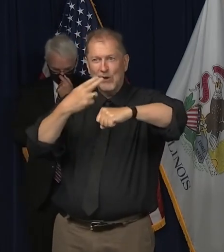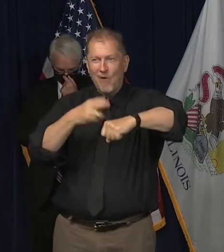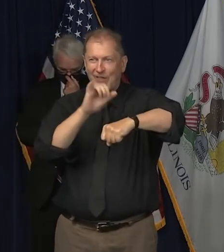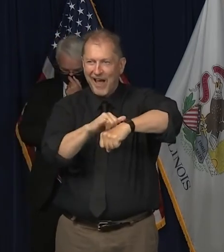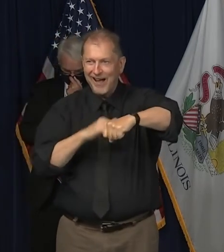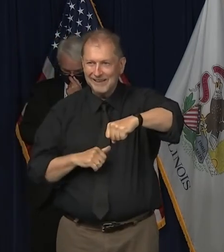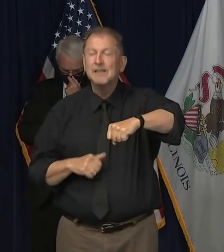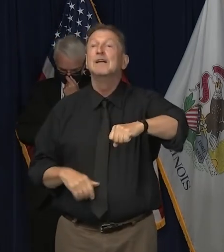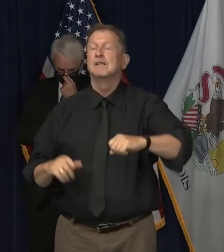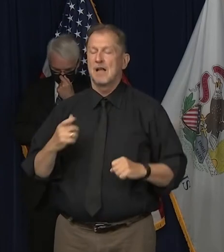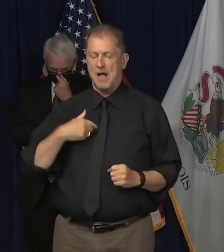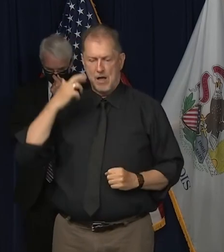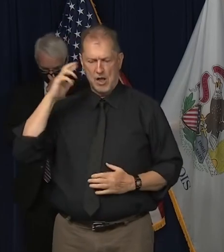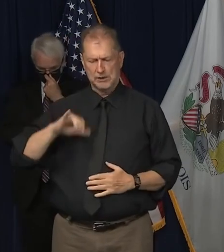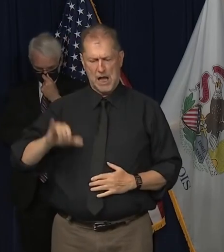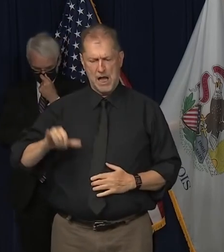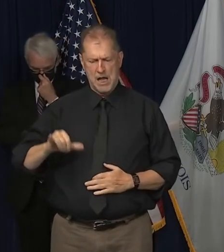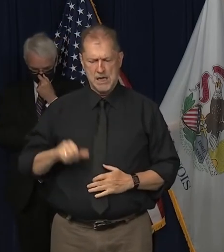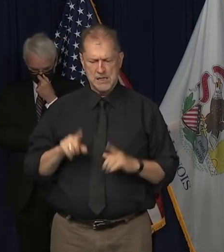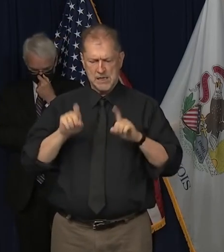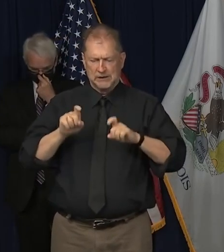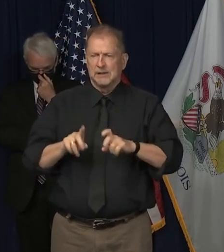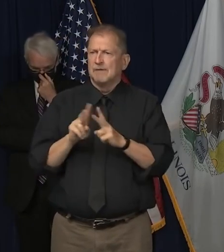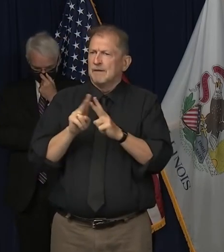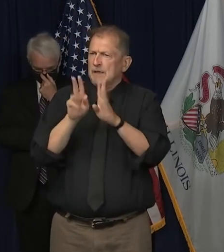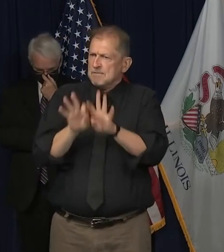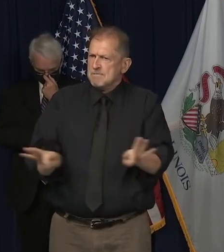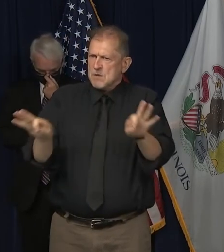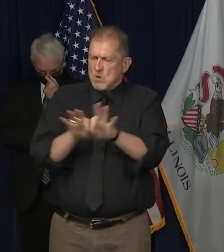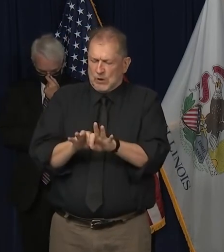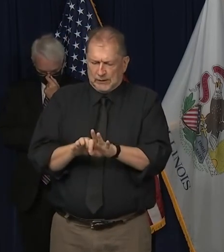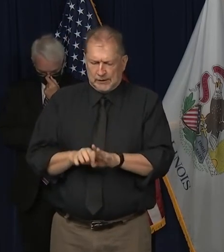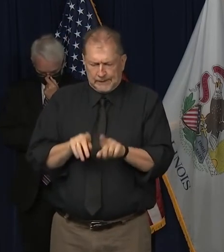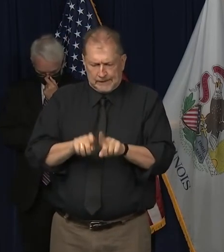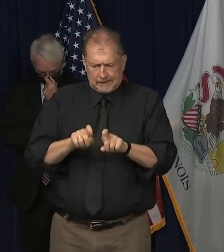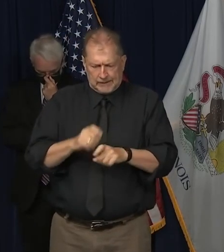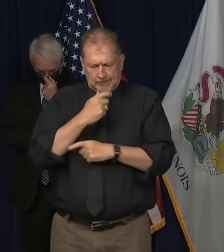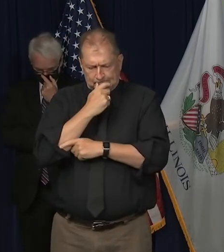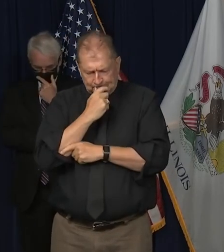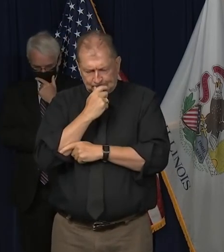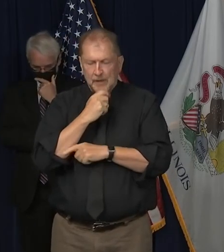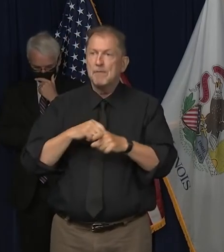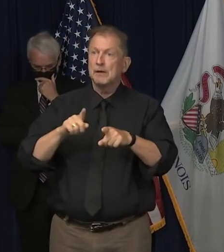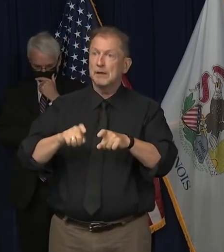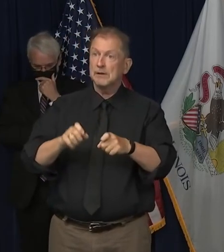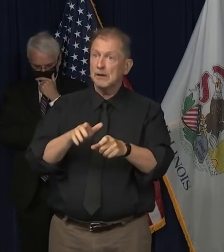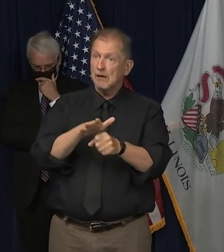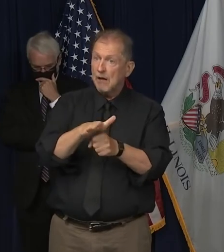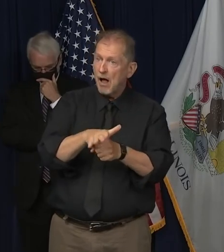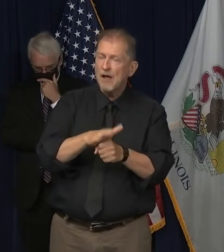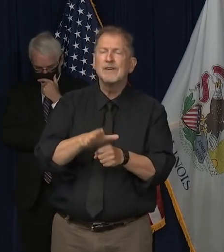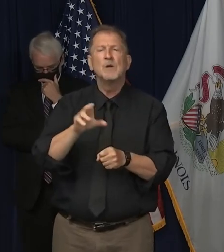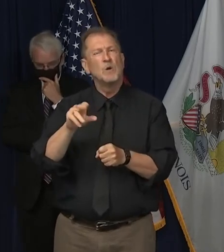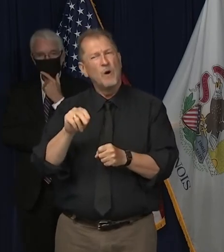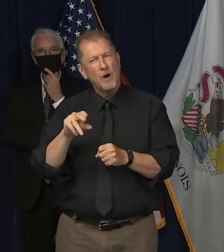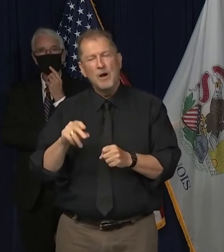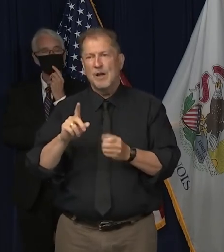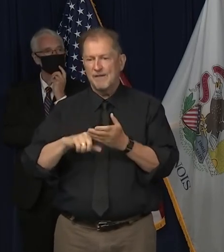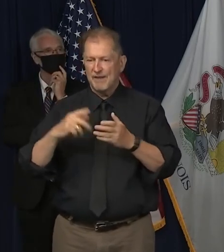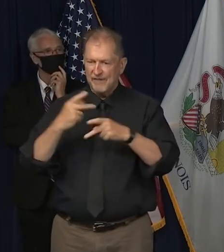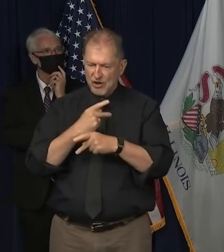that testing was going to be critically important, but testing is not a silver bullet. It was going to require